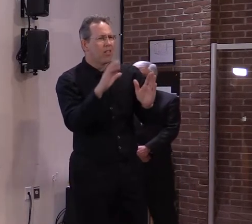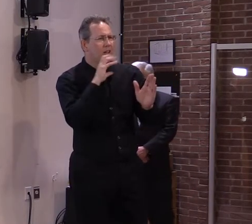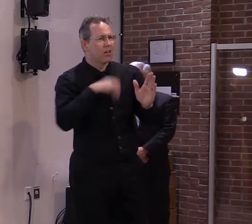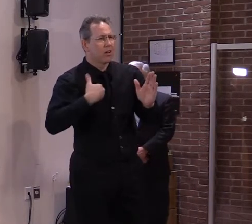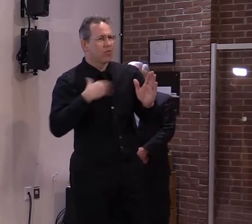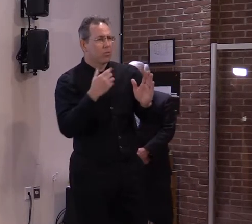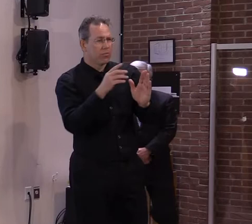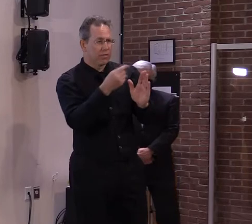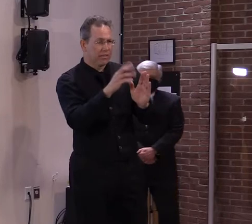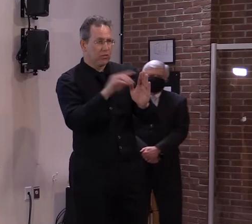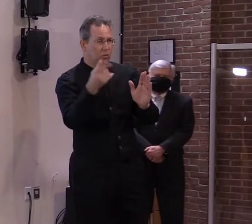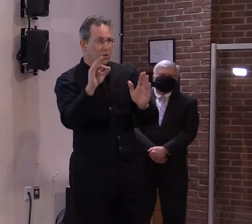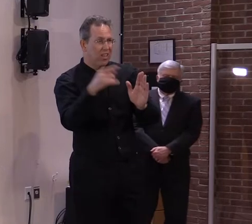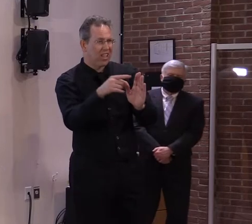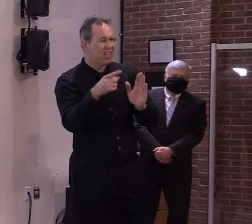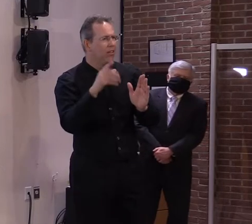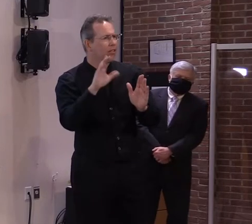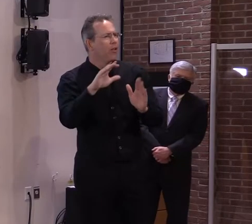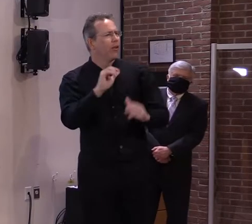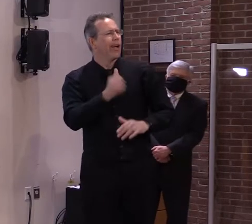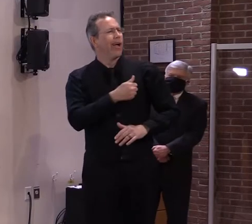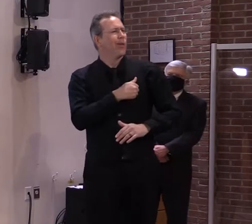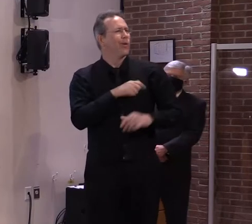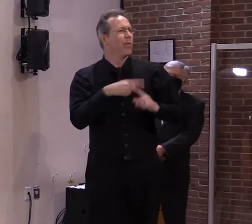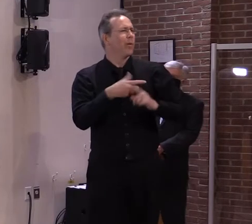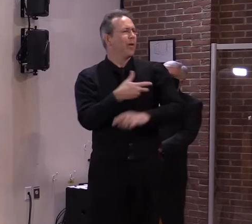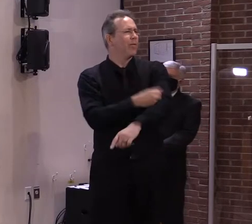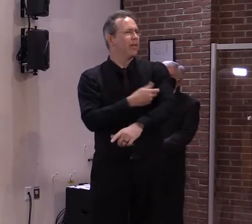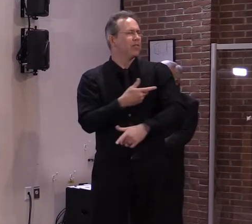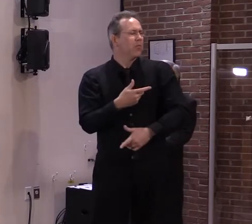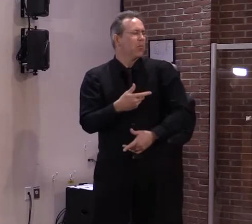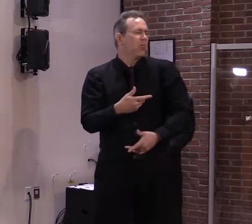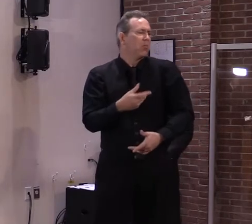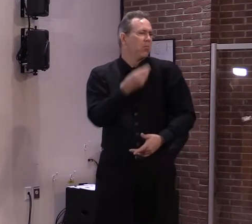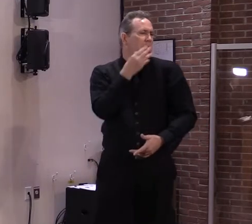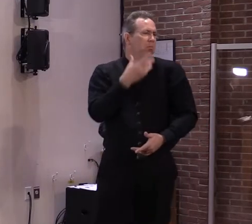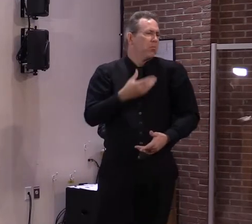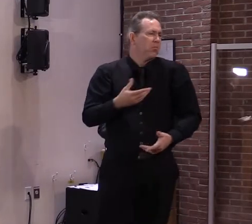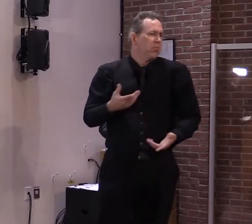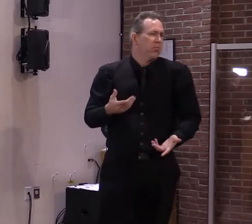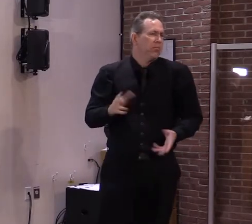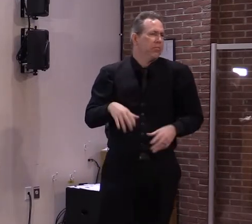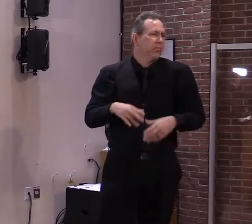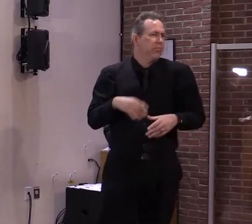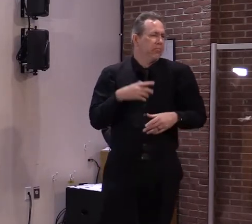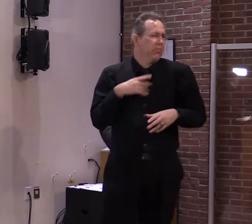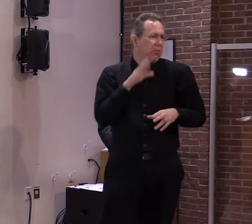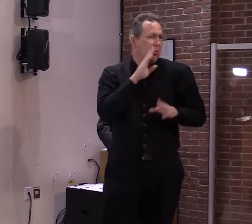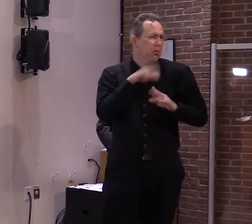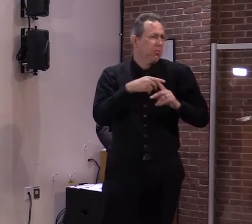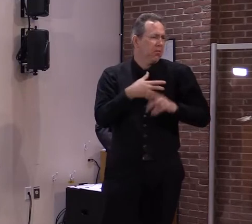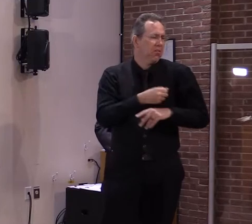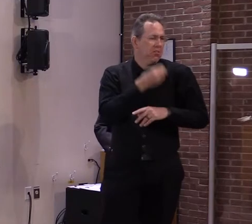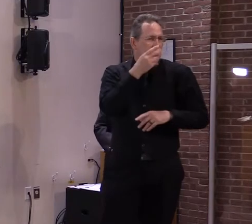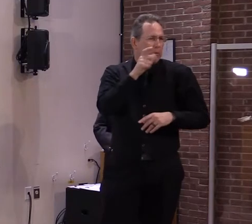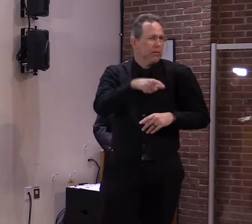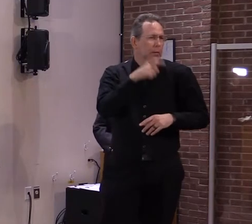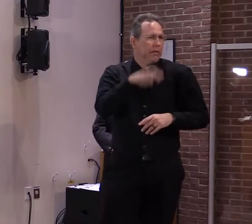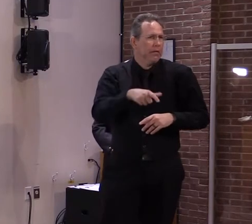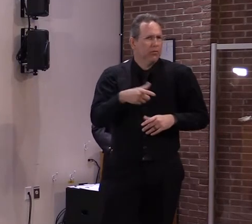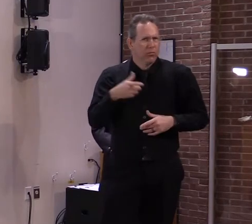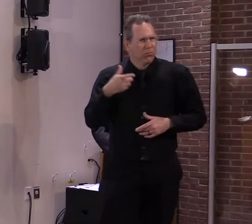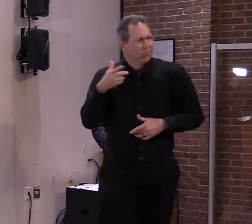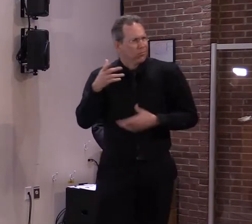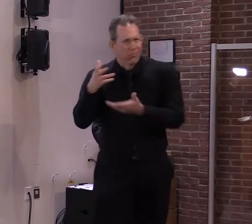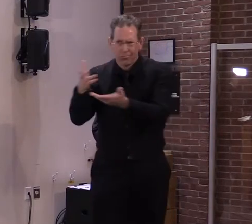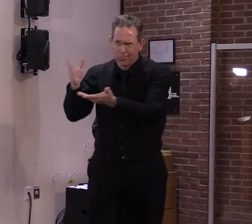for them to sign up looms ahead? Yeah, I know the federal government, the administration had